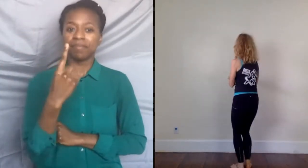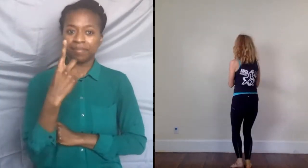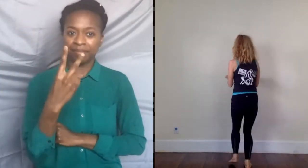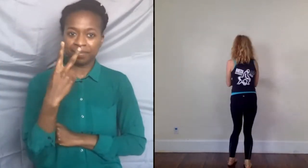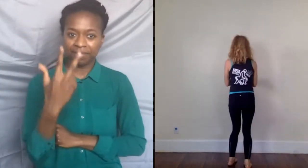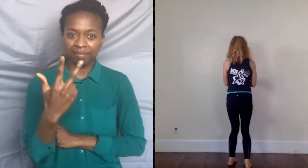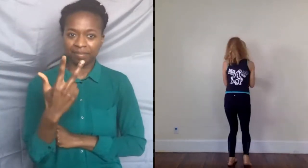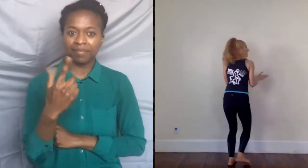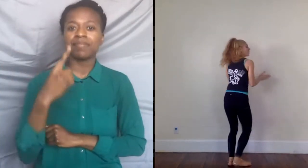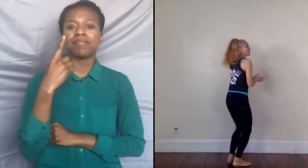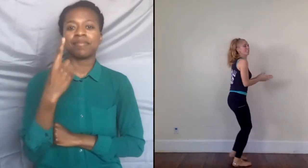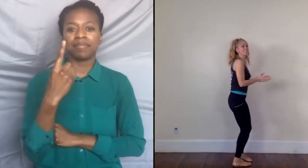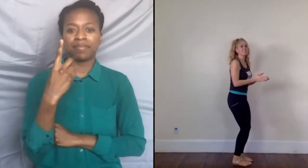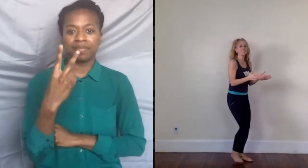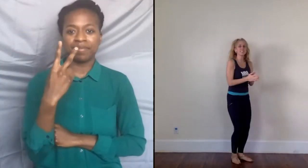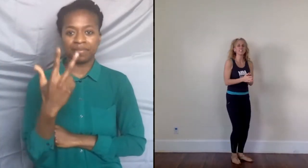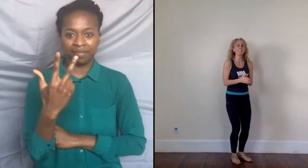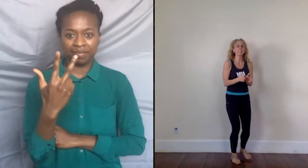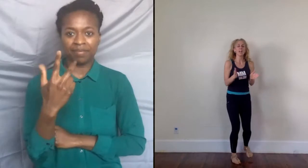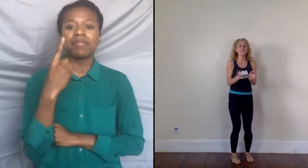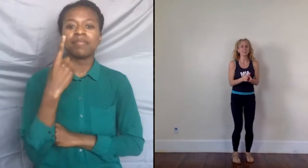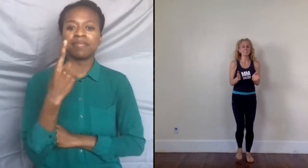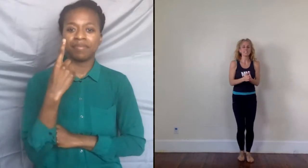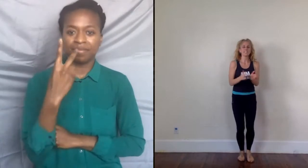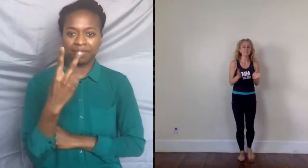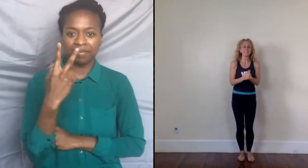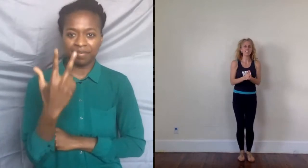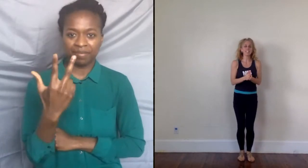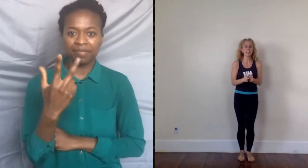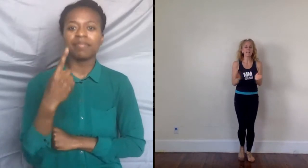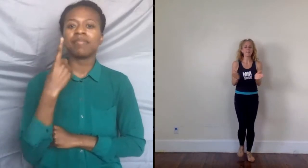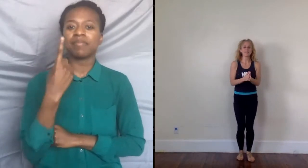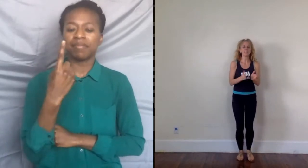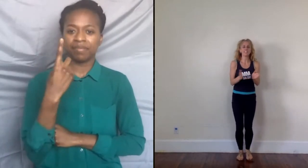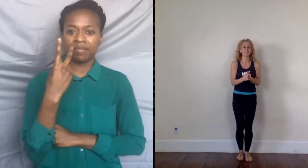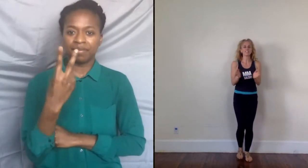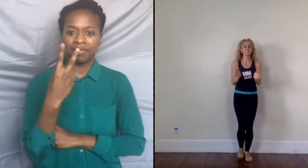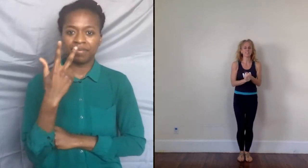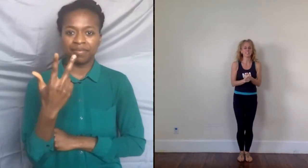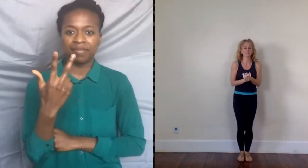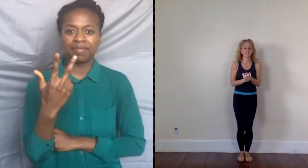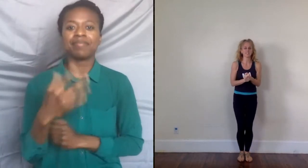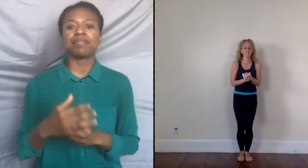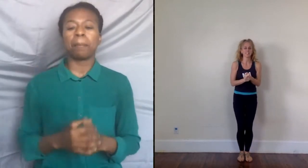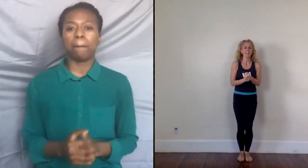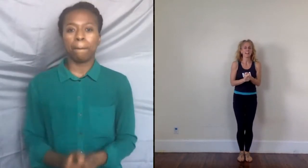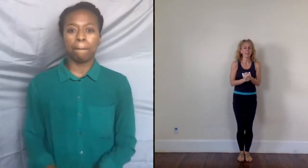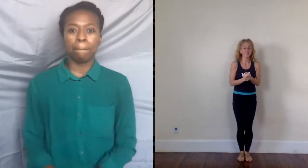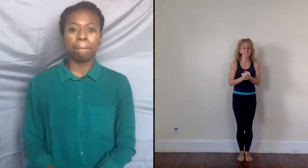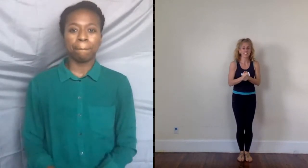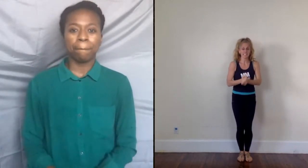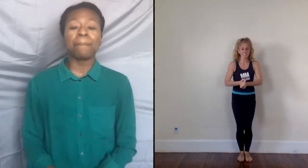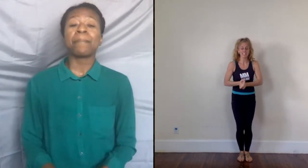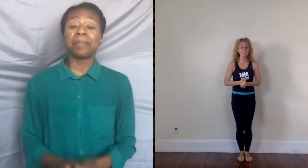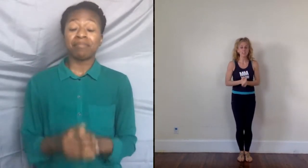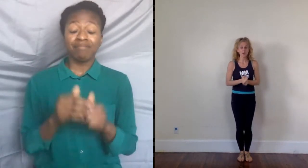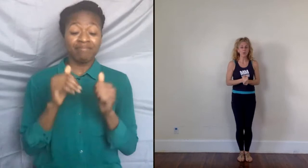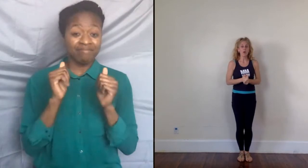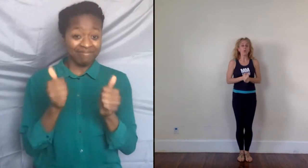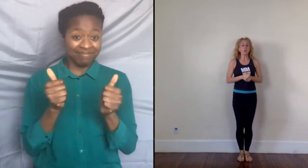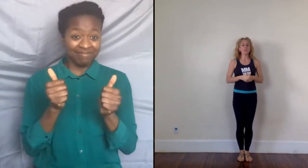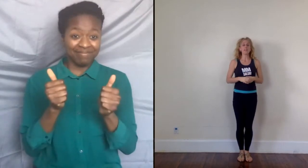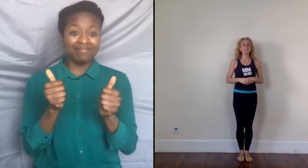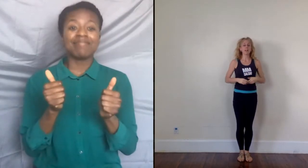1, 2, 3. 1, 2, 3. 1, 2, 3. And 1, 2, 3. All right.